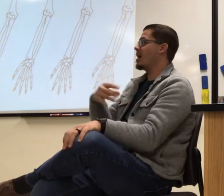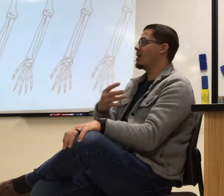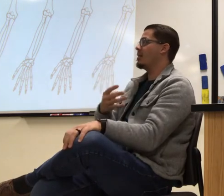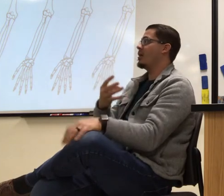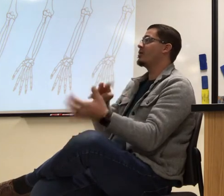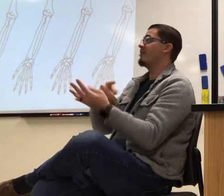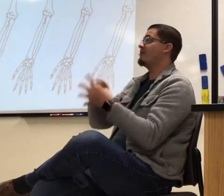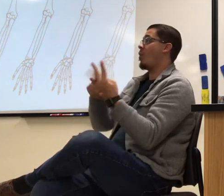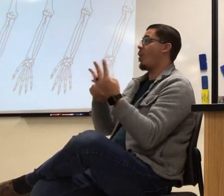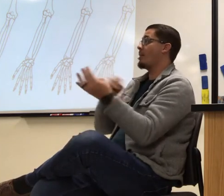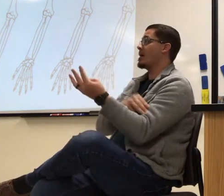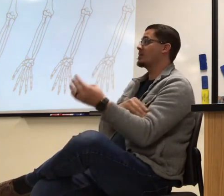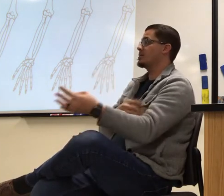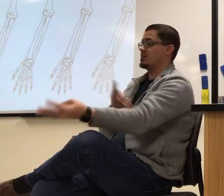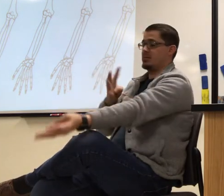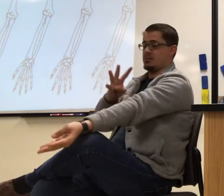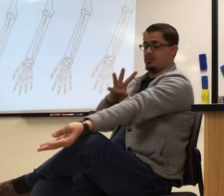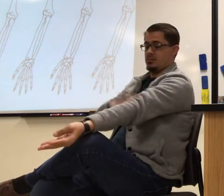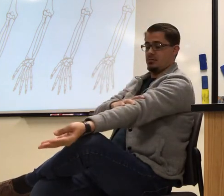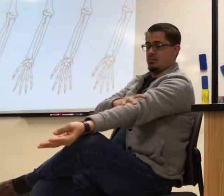These all originate where?